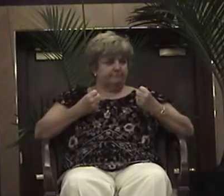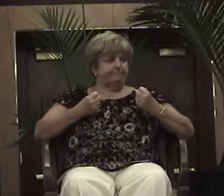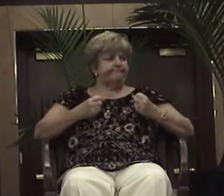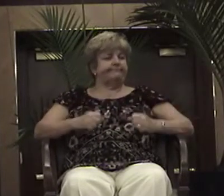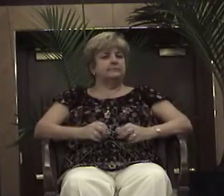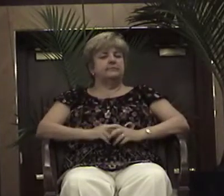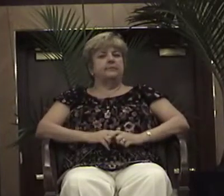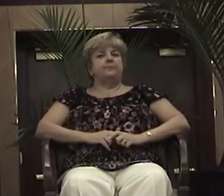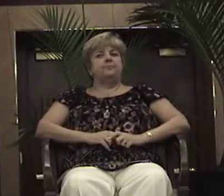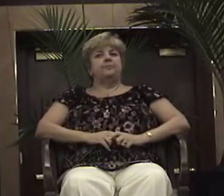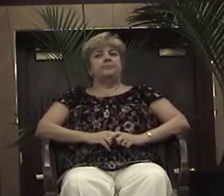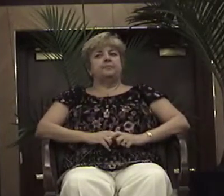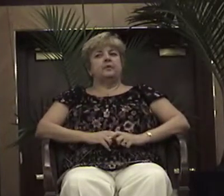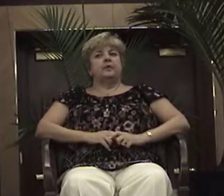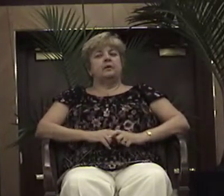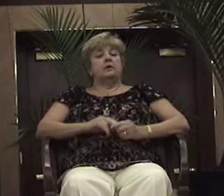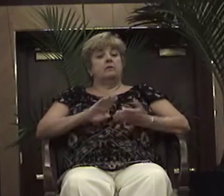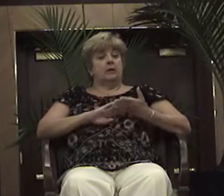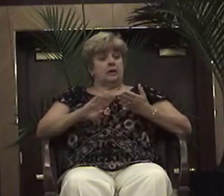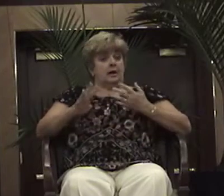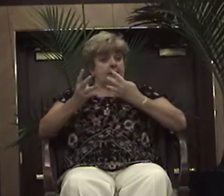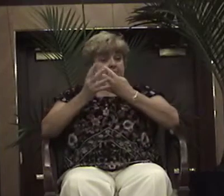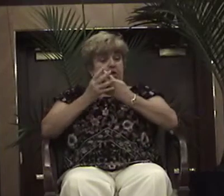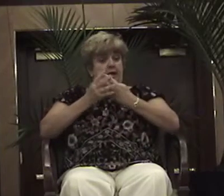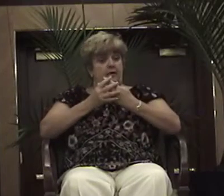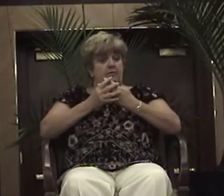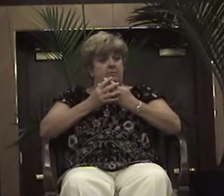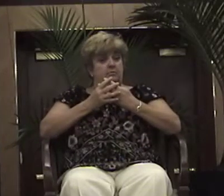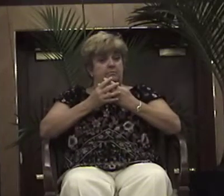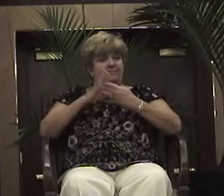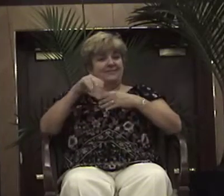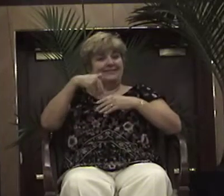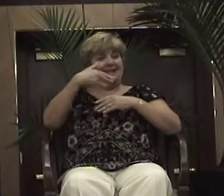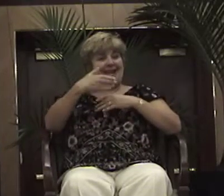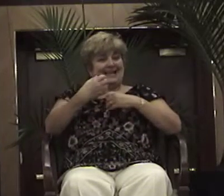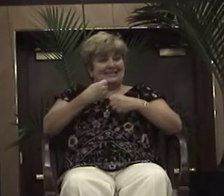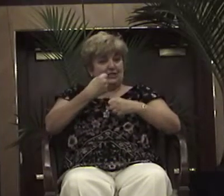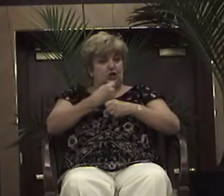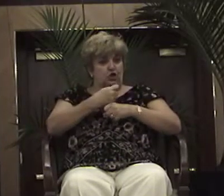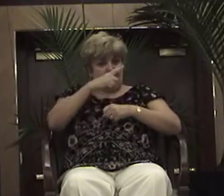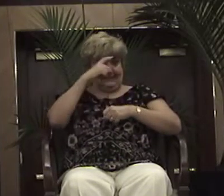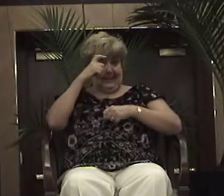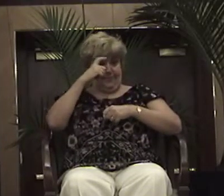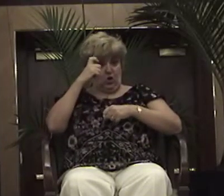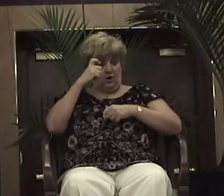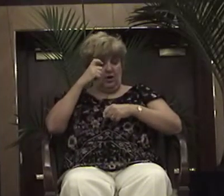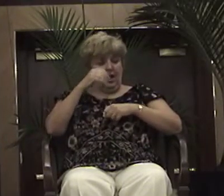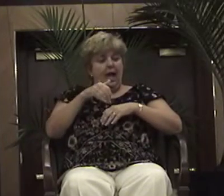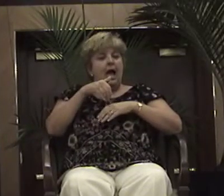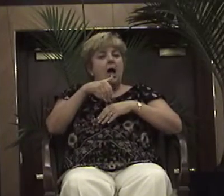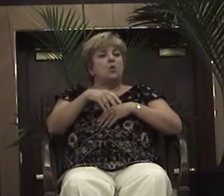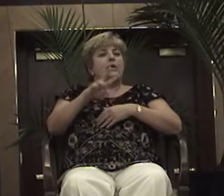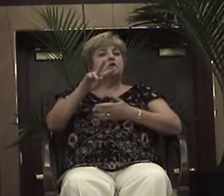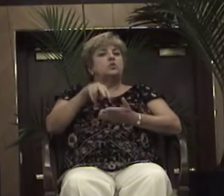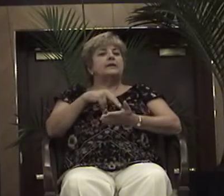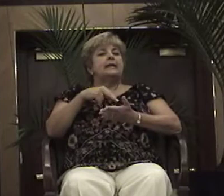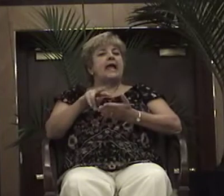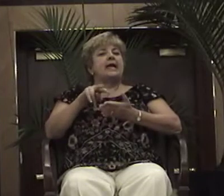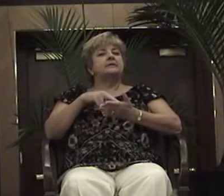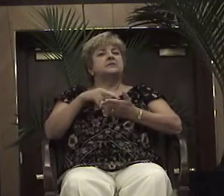And when I got out of there that following summer, I went to a dance about 30 miles from home with 3